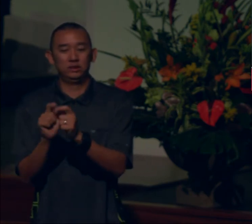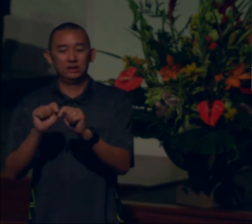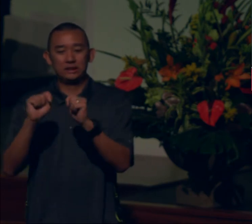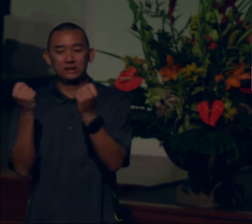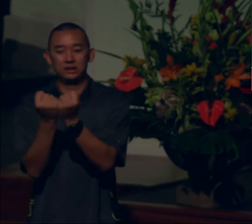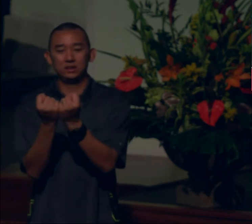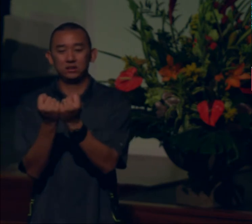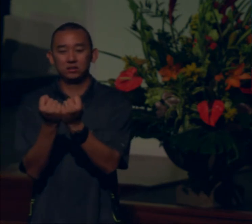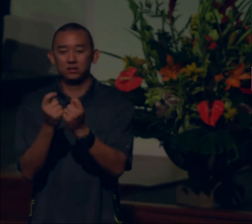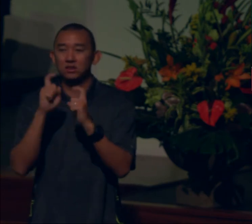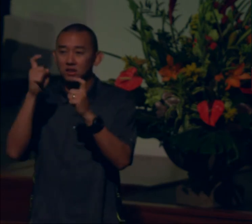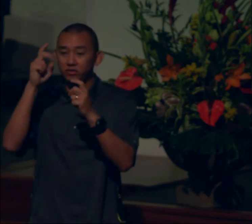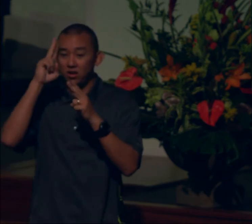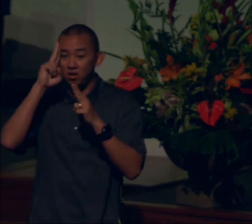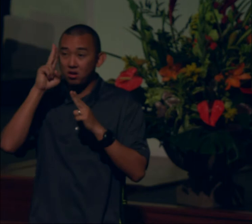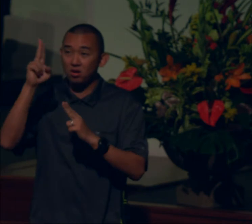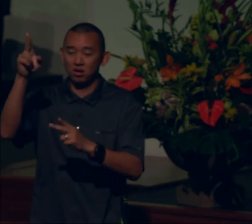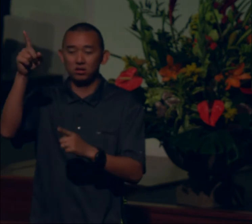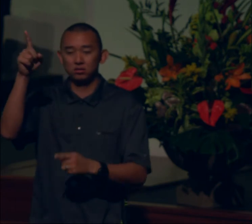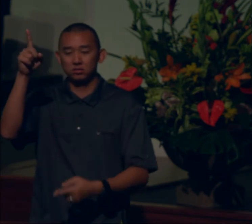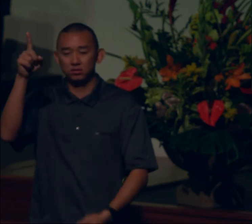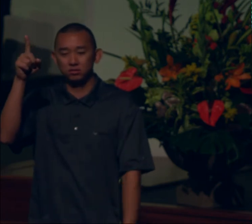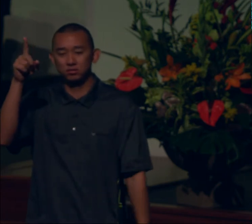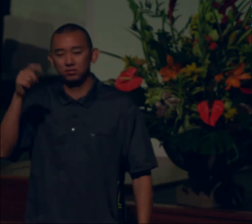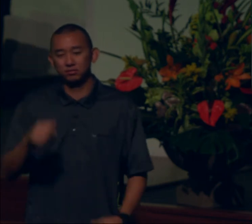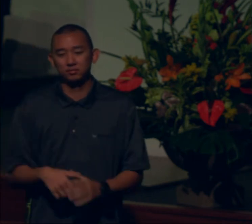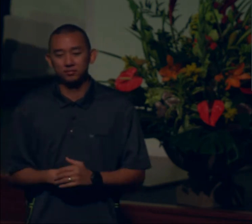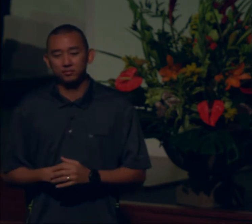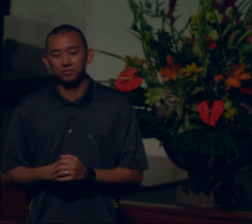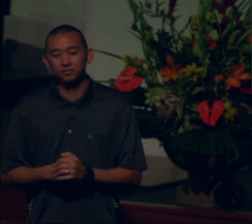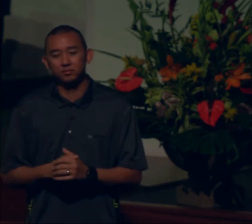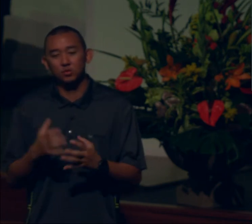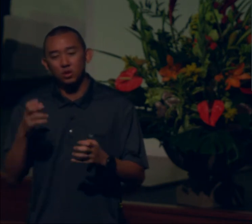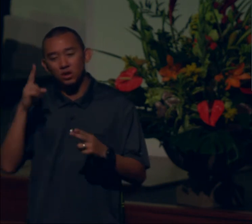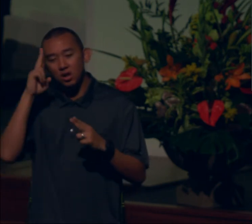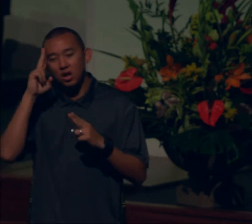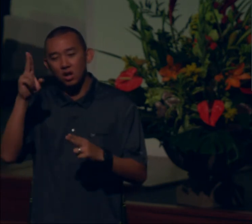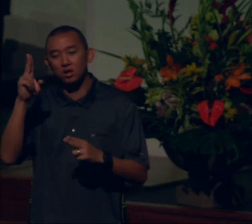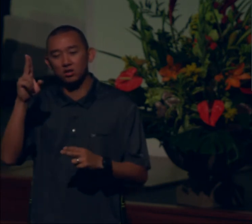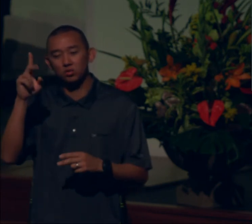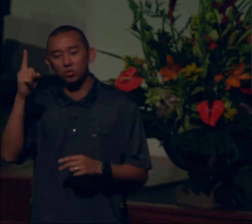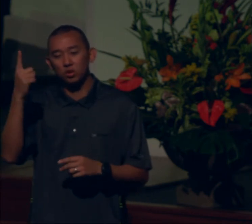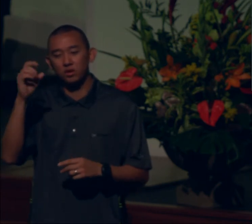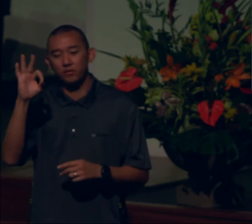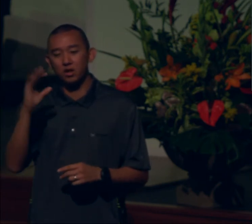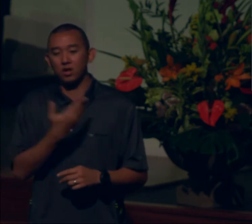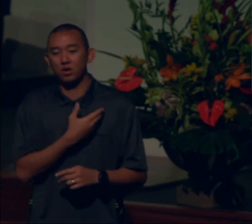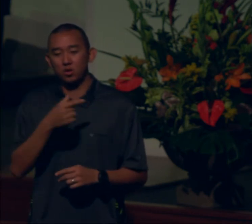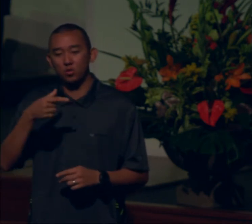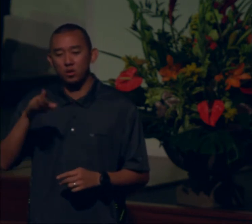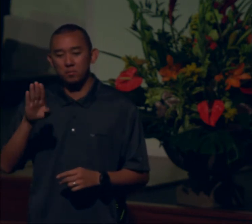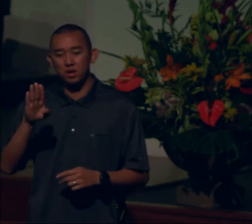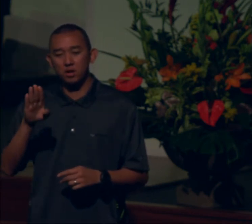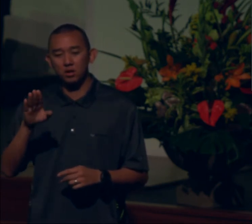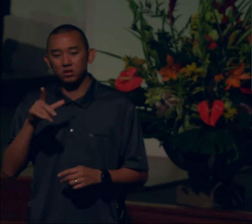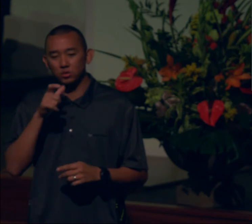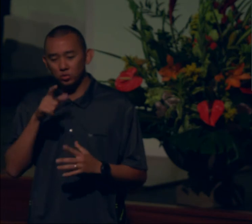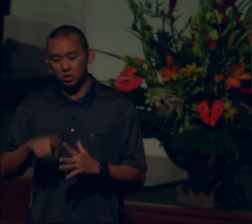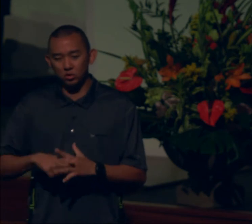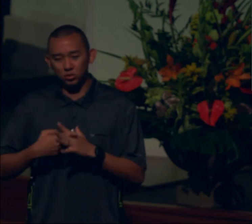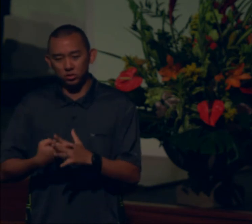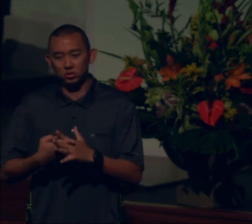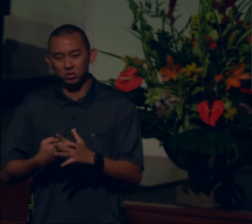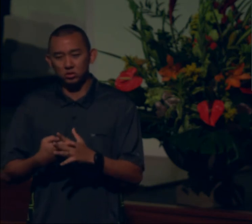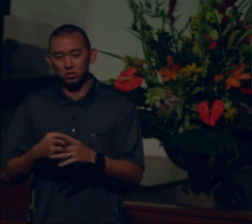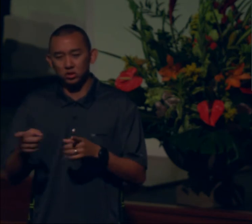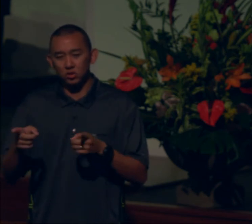honor is due. So right now, we want to honor one of our quarterbacks. He was our original campaign director that helped us launch this whole